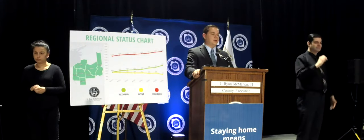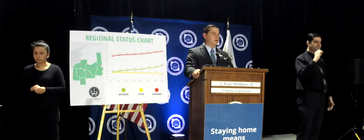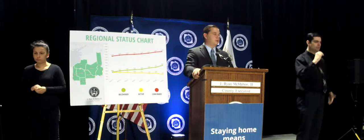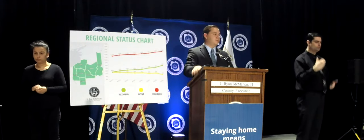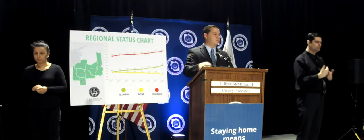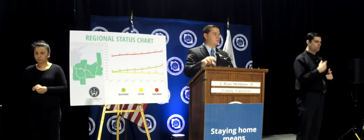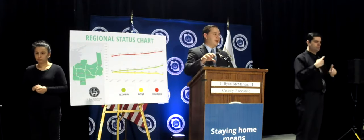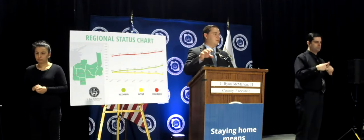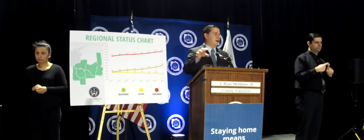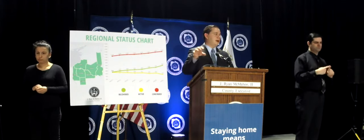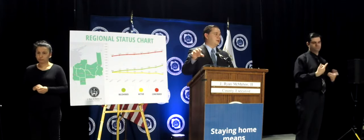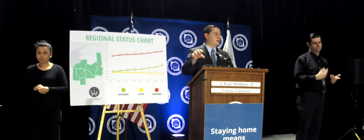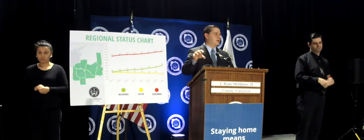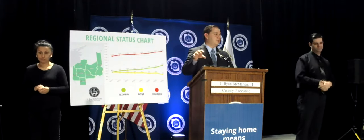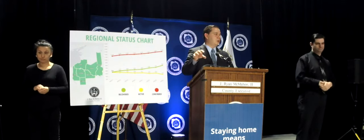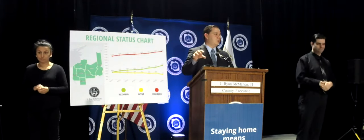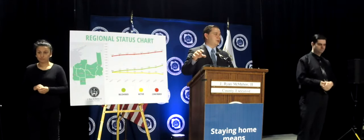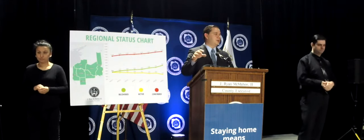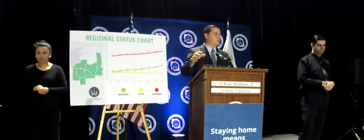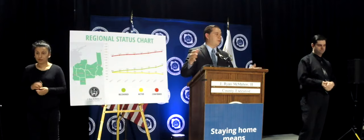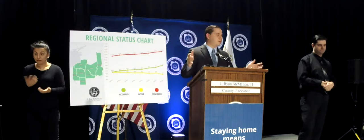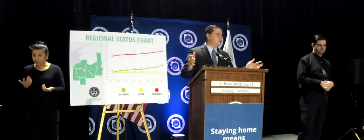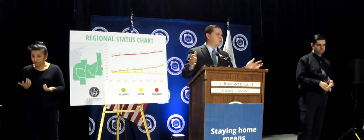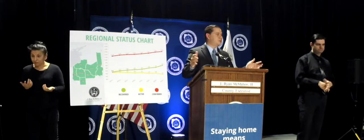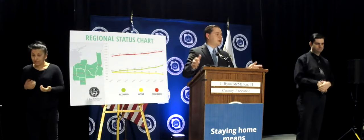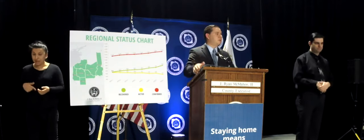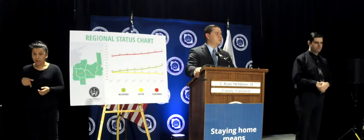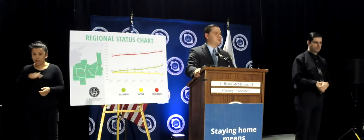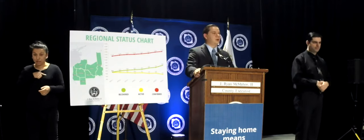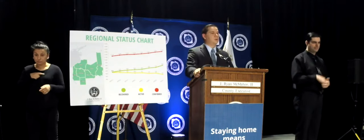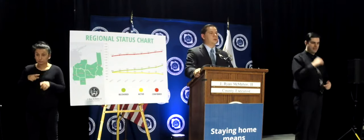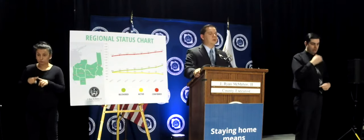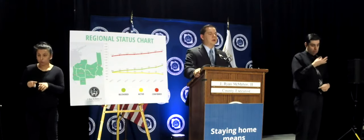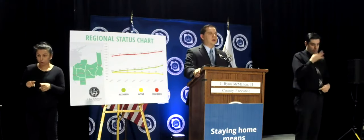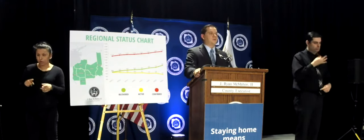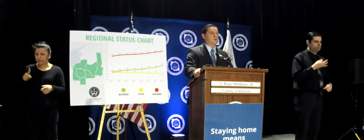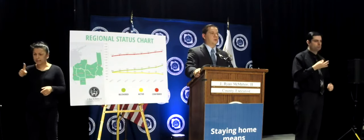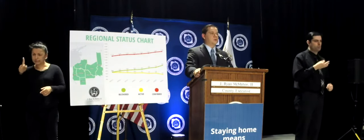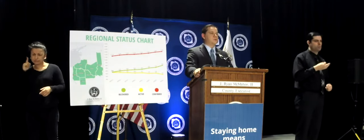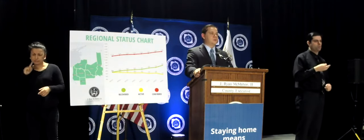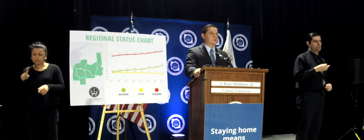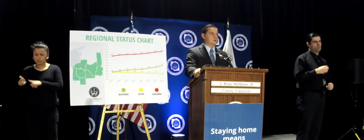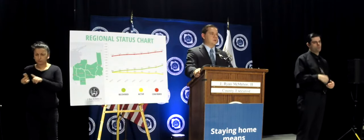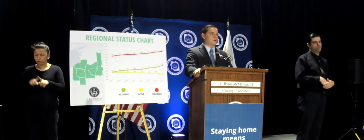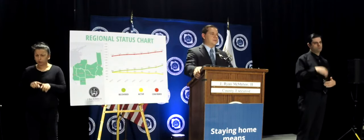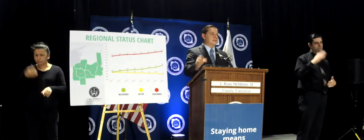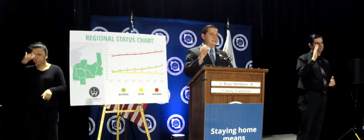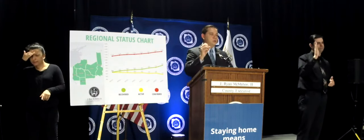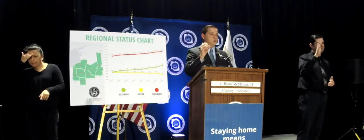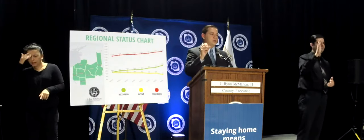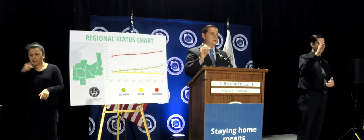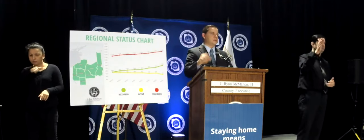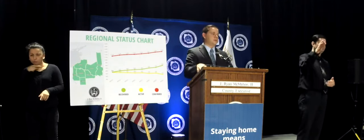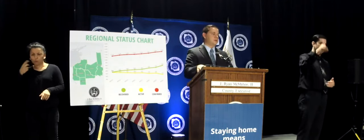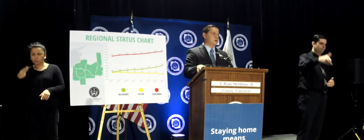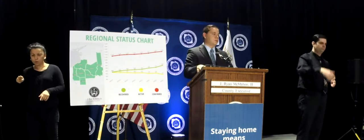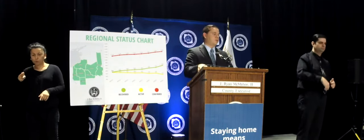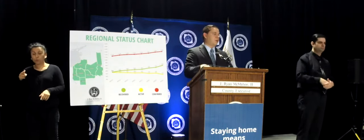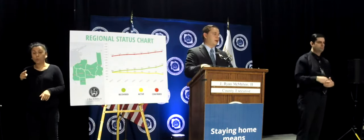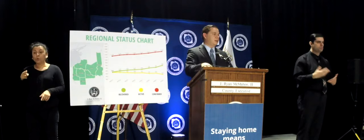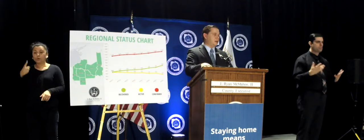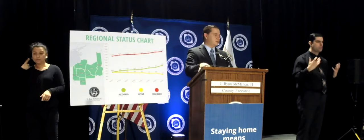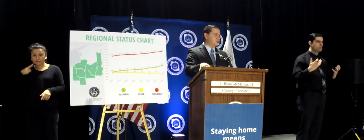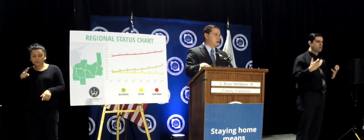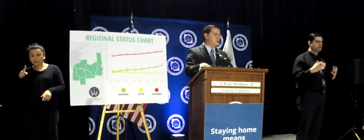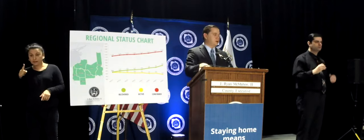a likely timeline where we can keep everything shut down. So for those individuals who want to see 0 new cases